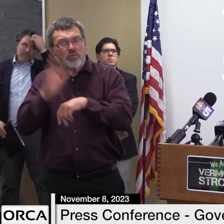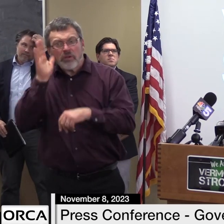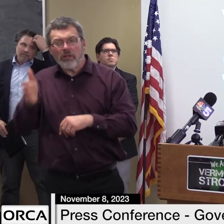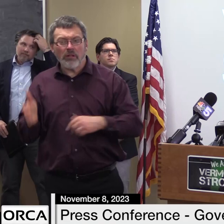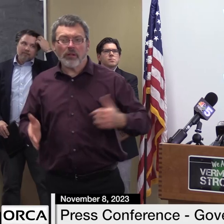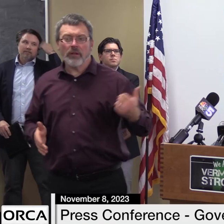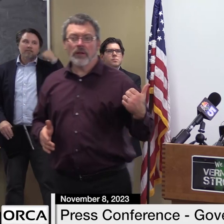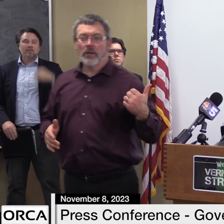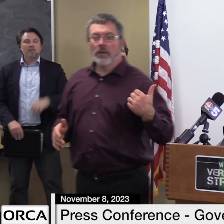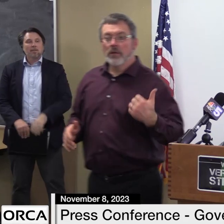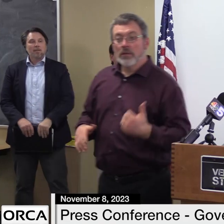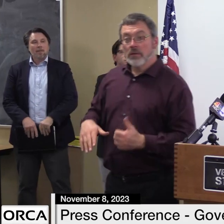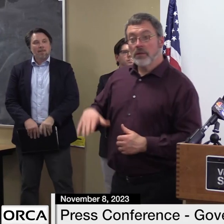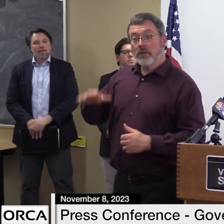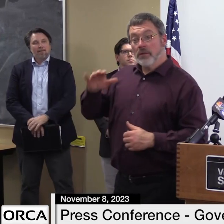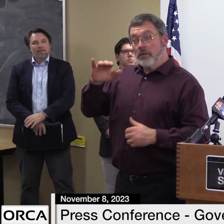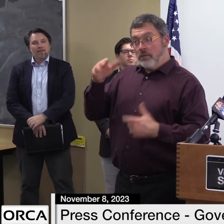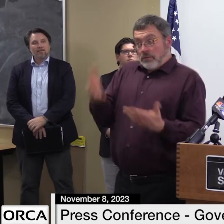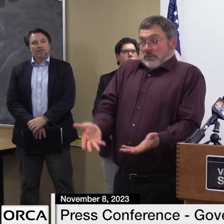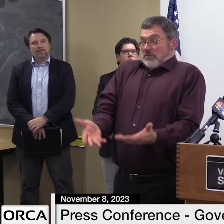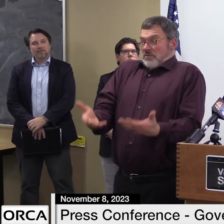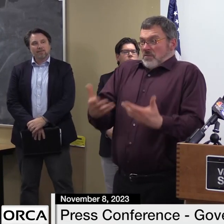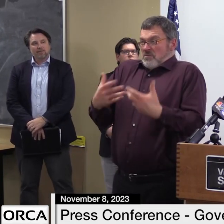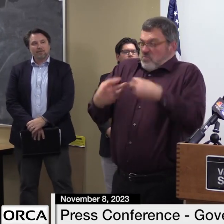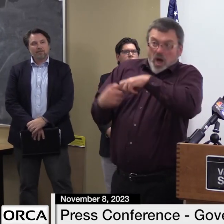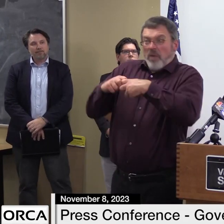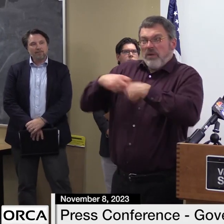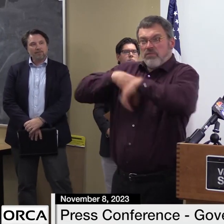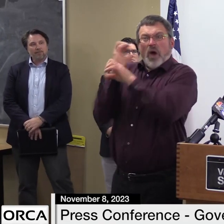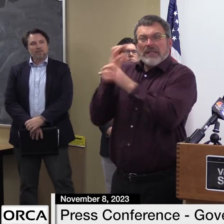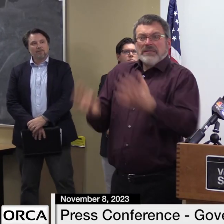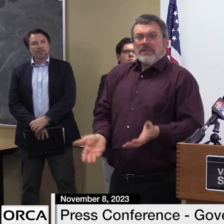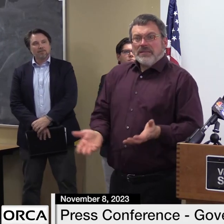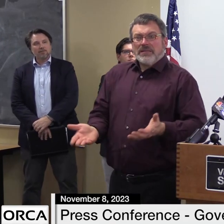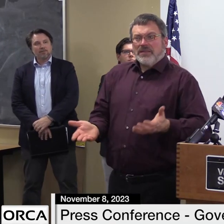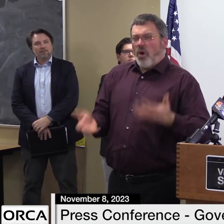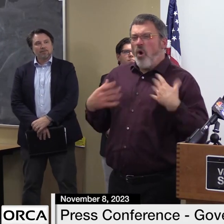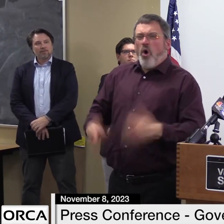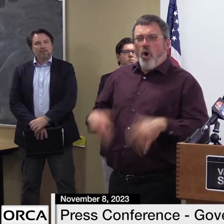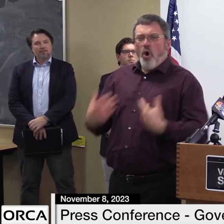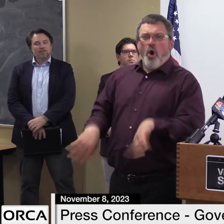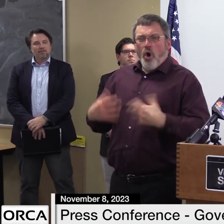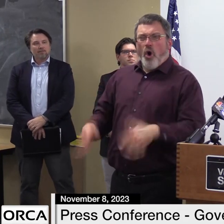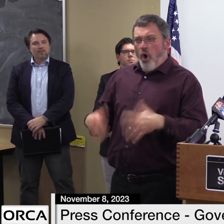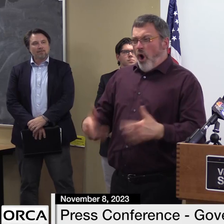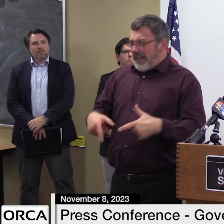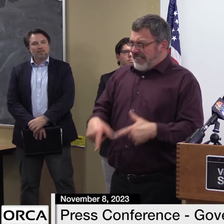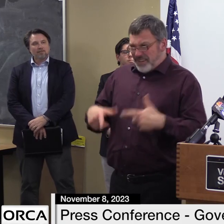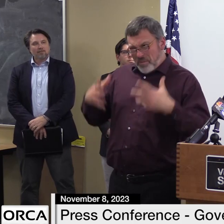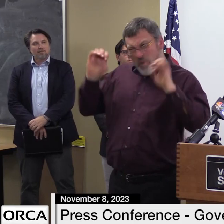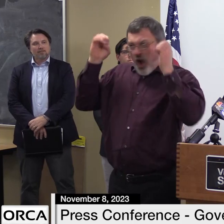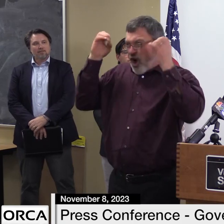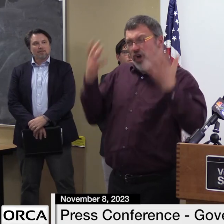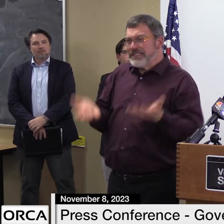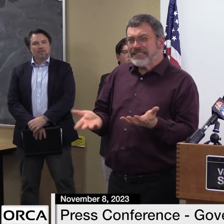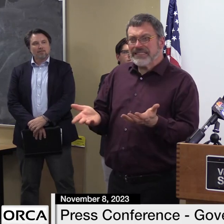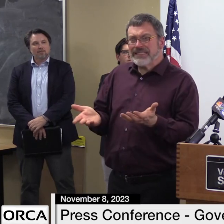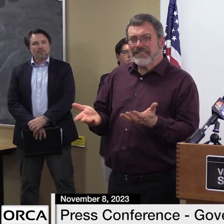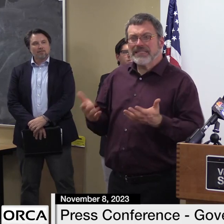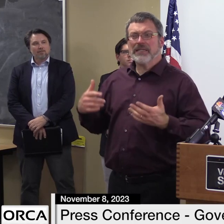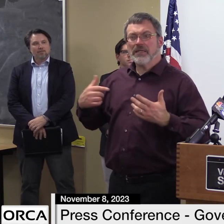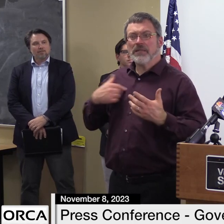truly a crisis, as many, many have stated, that this is an emergency that we have on our hands, we have to treat it as